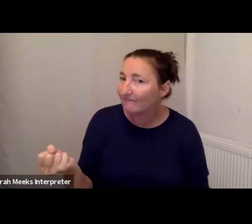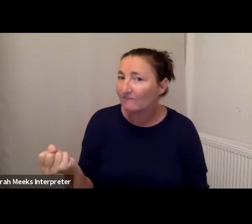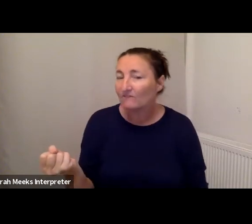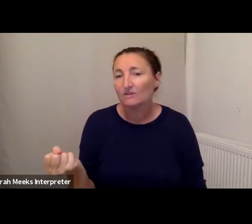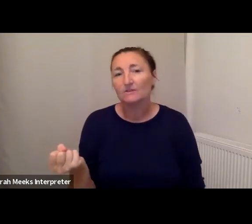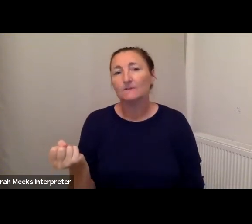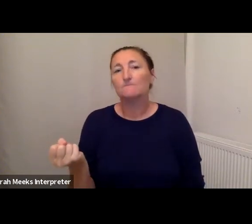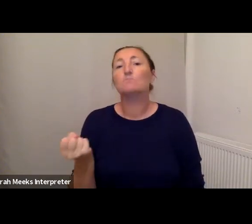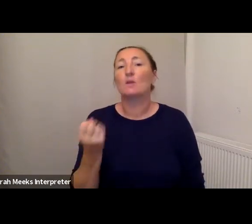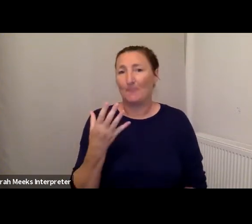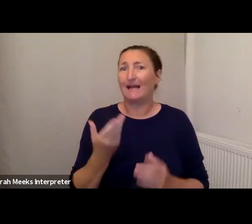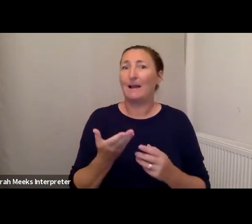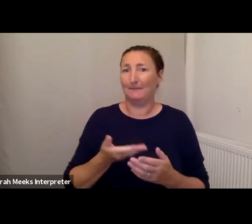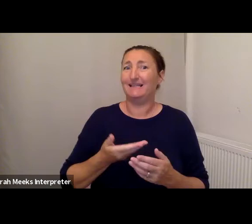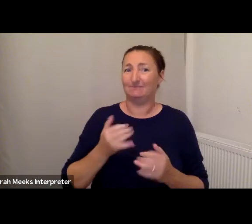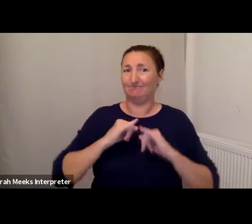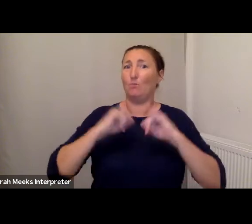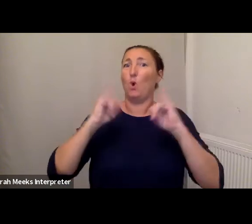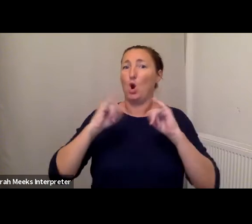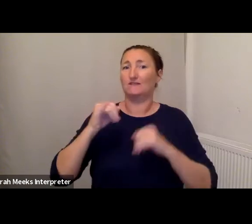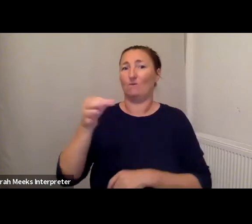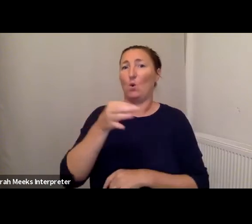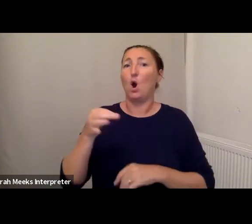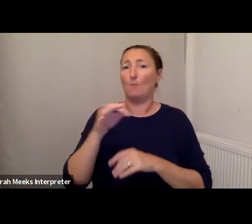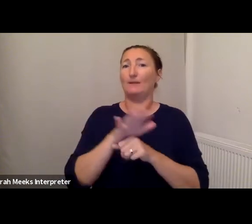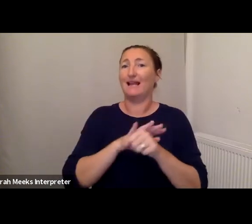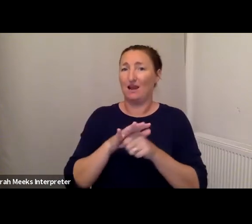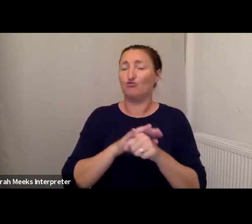attenuated in urban areas, as we'll hear. Next slide, please.